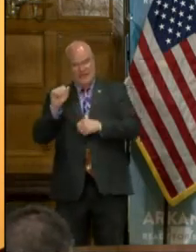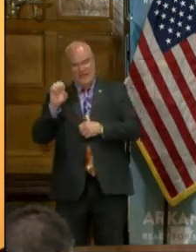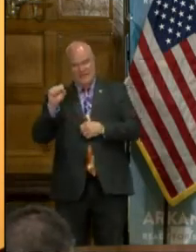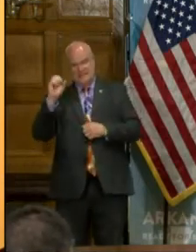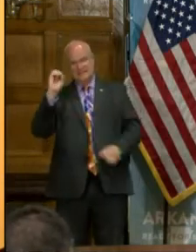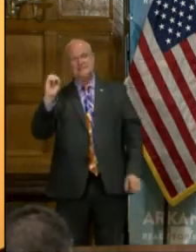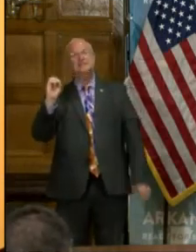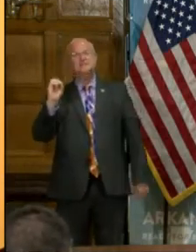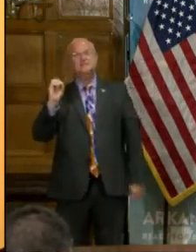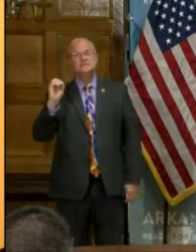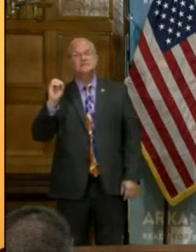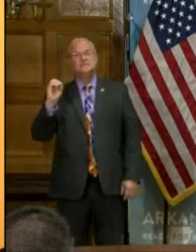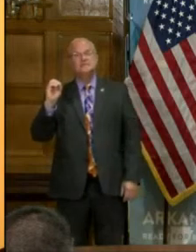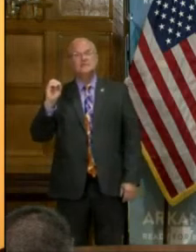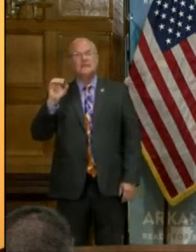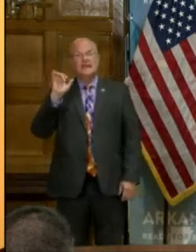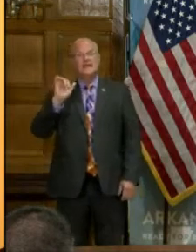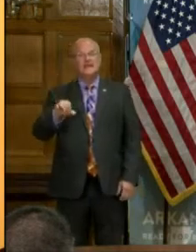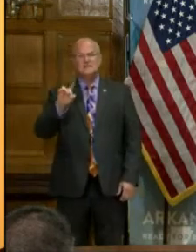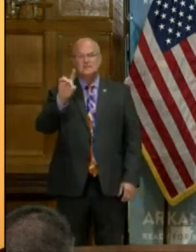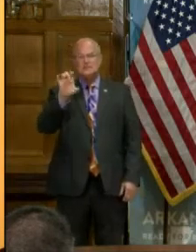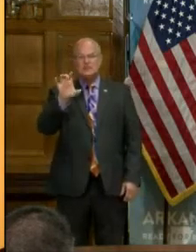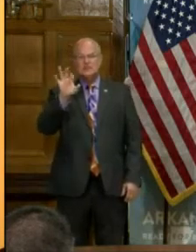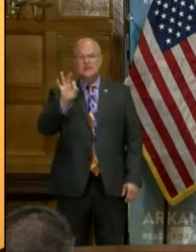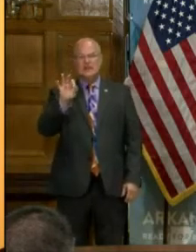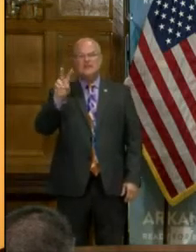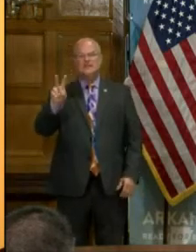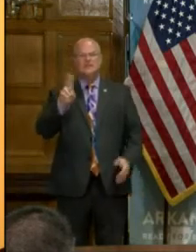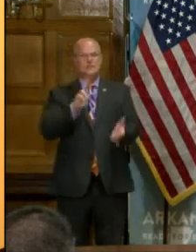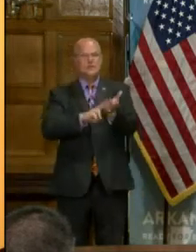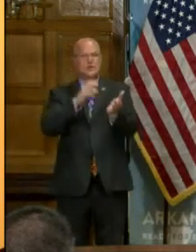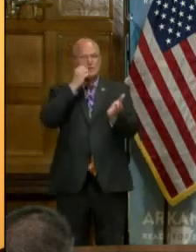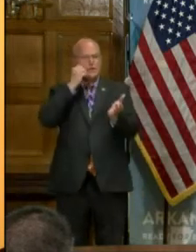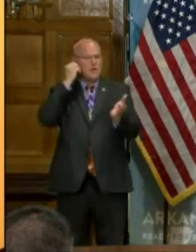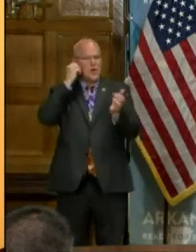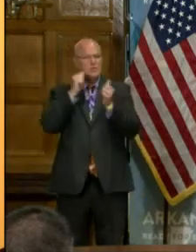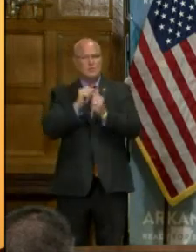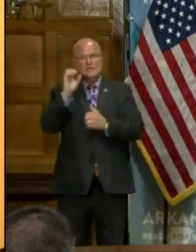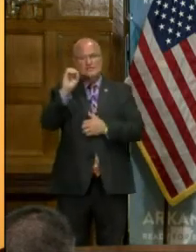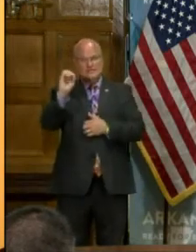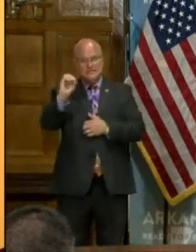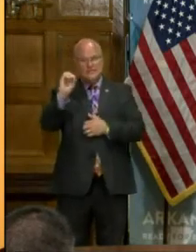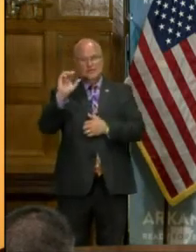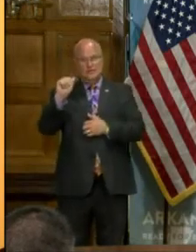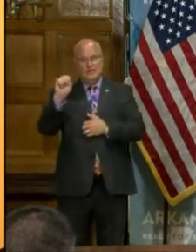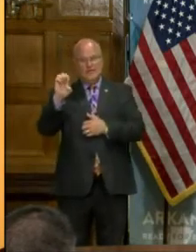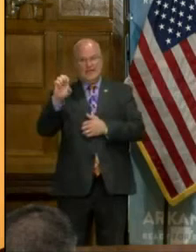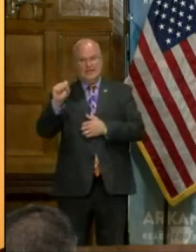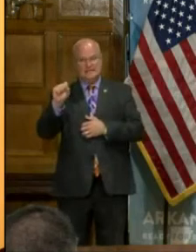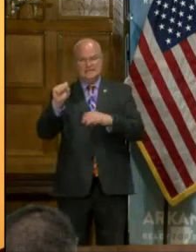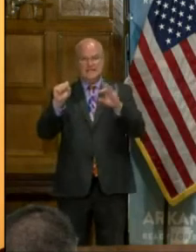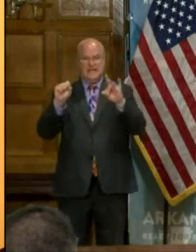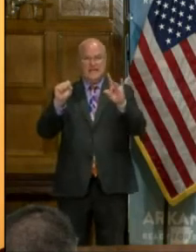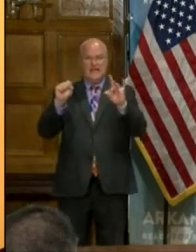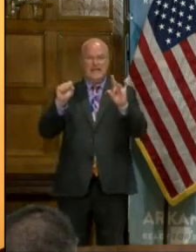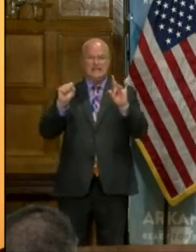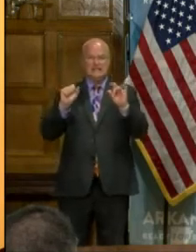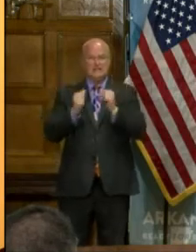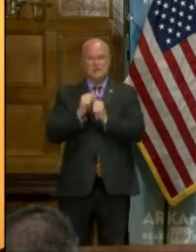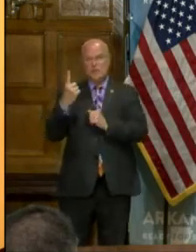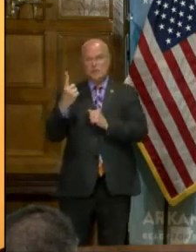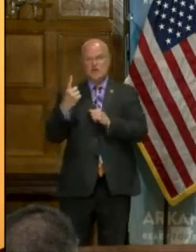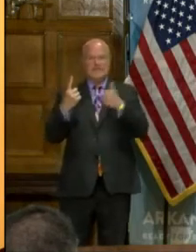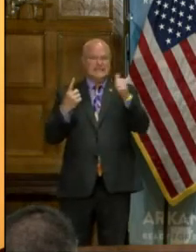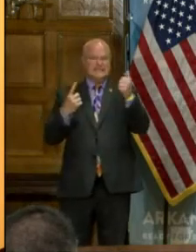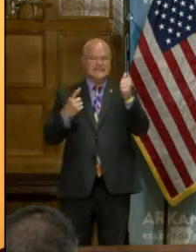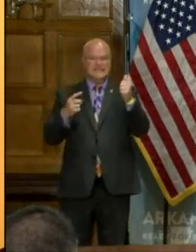COVID-19 cases. And so that's 192 nursing homes in Arkansas with 0 cases, 18 with 1 case,